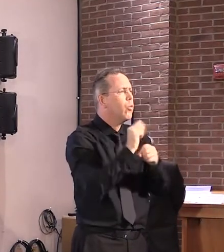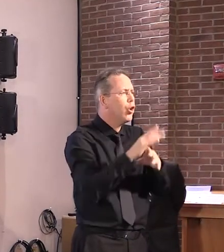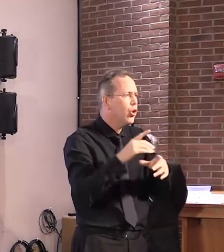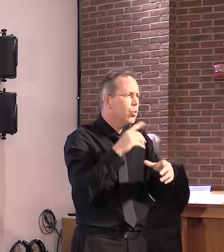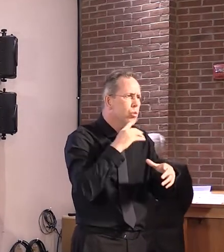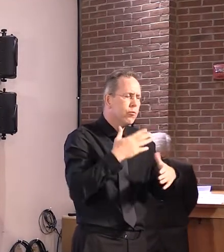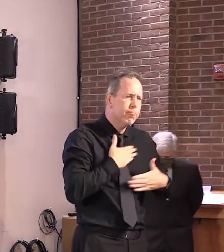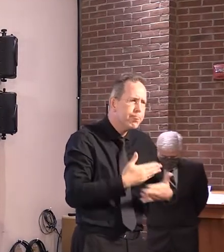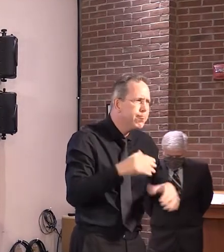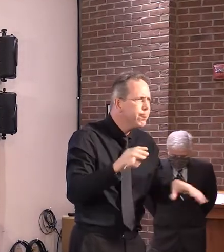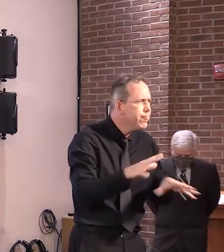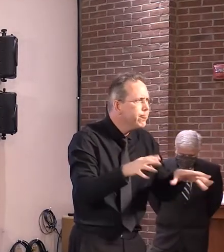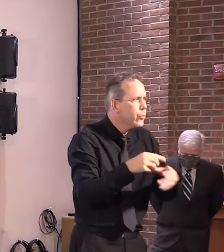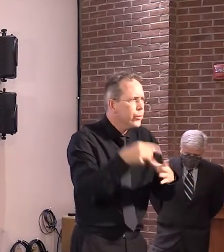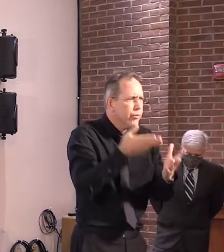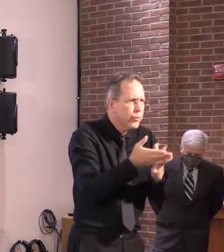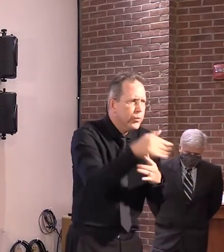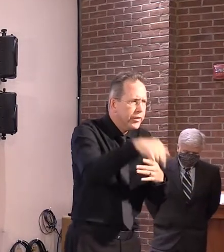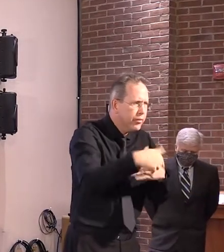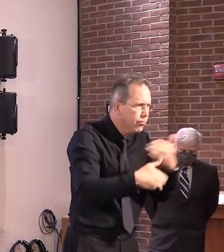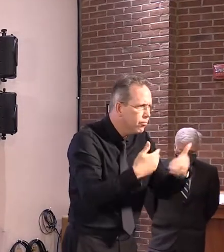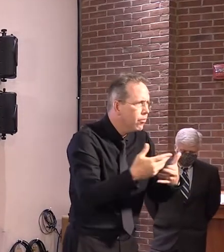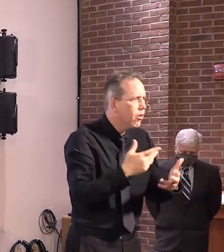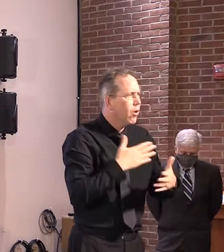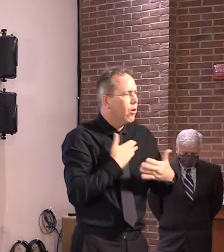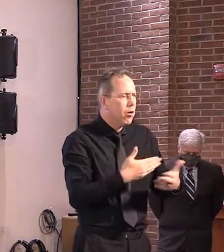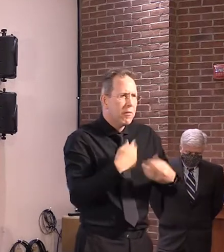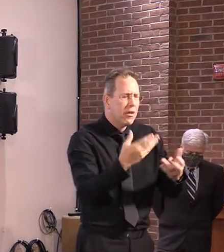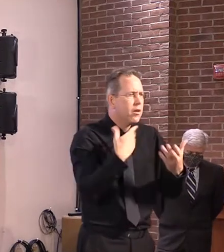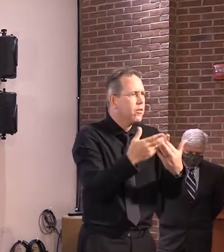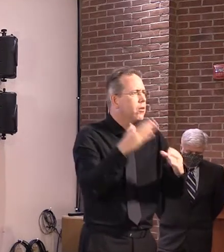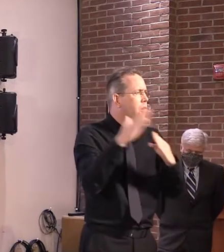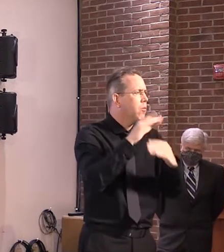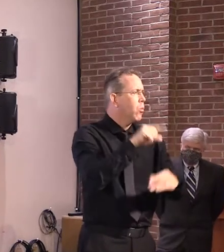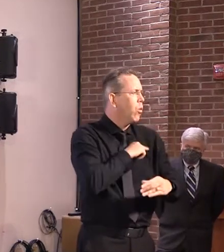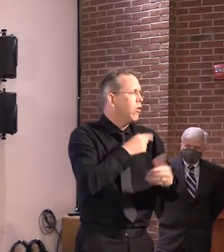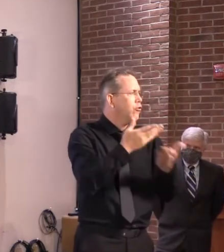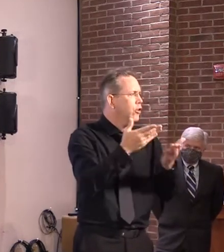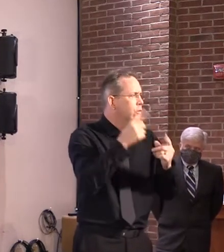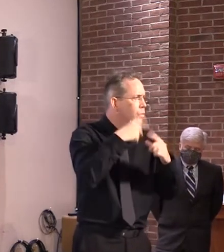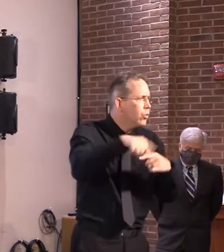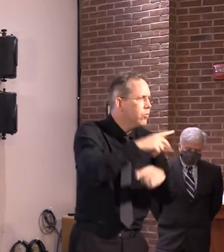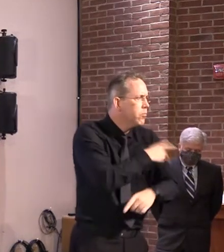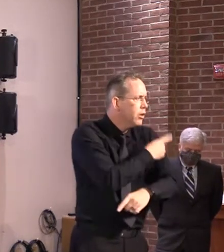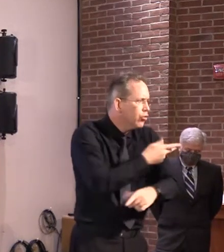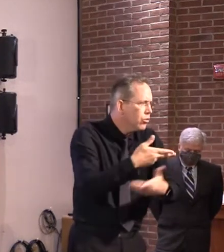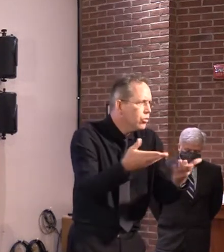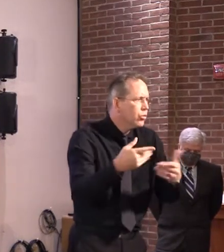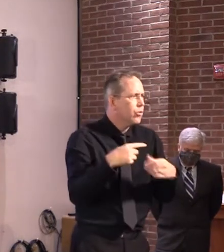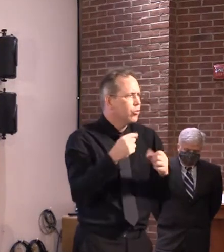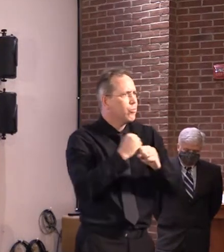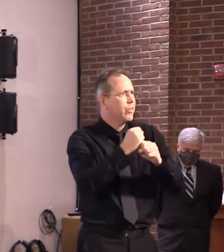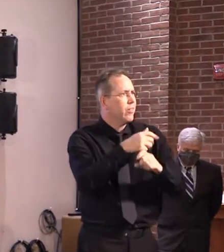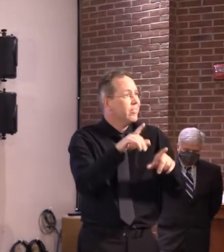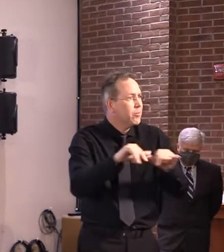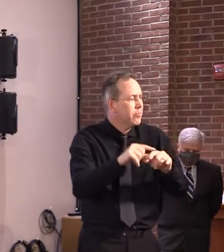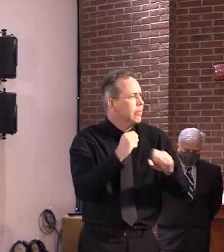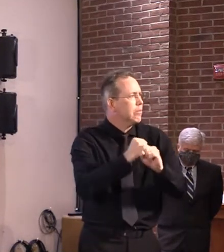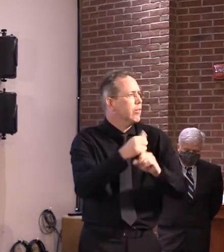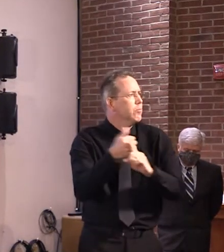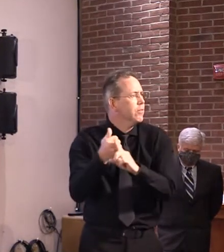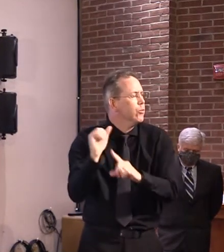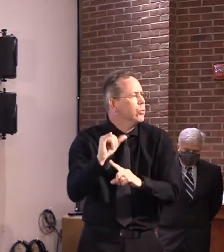quality, most compassionate care while avoiding becoming one of these statistics. They're